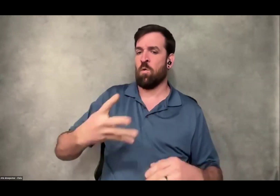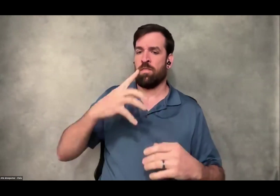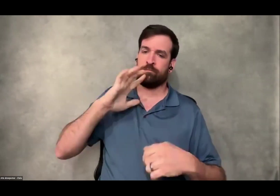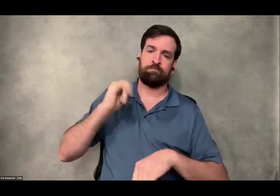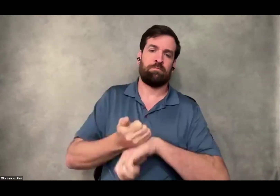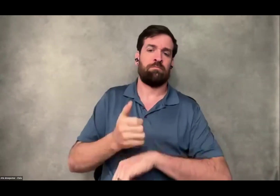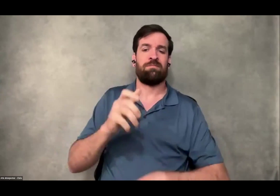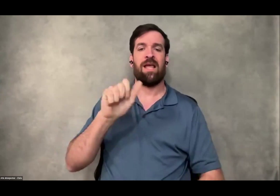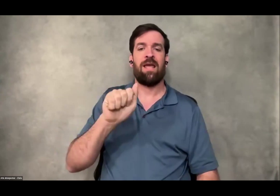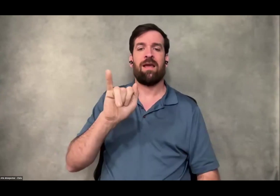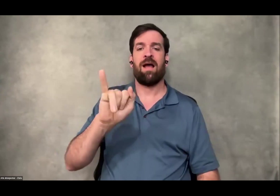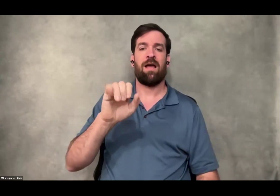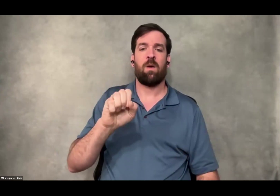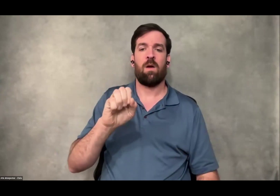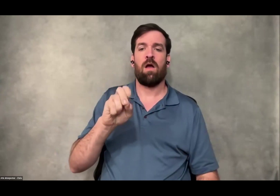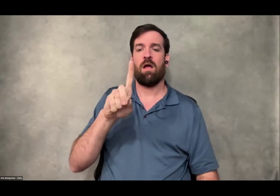AI Odyssey.